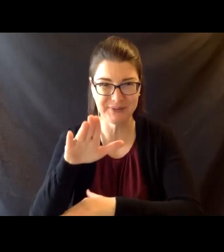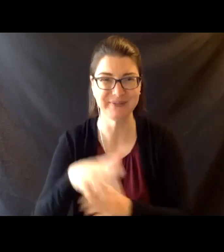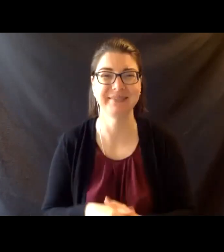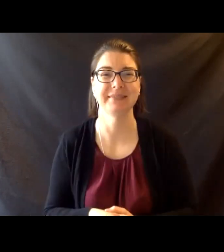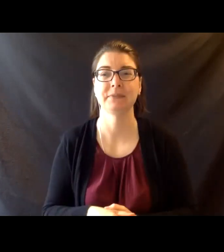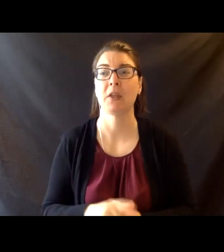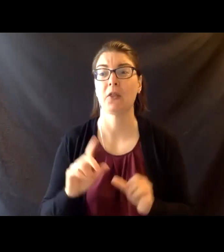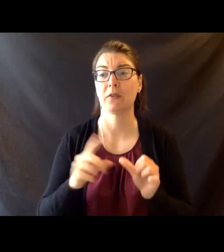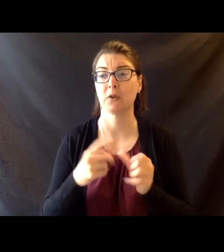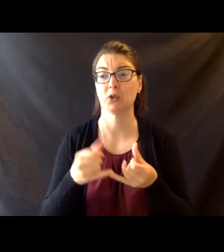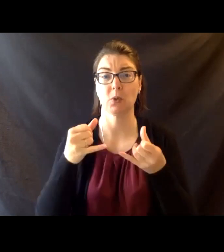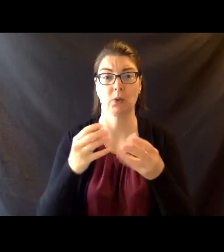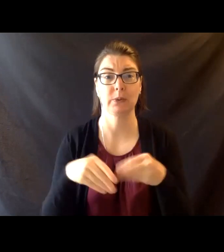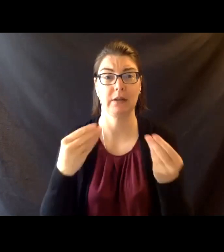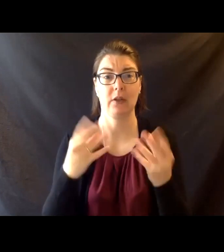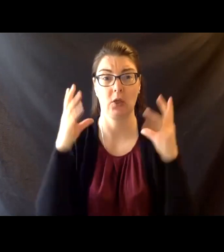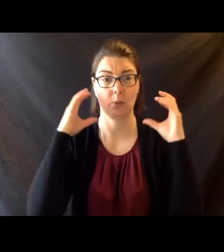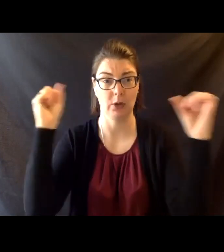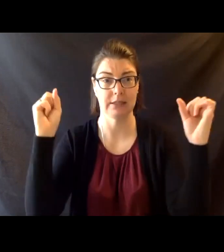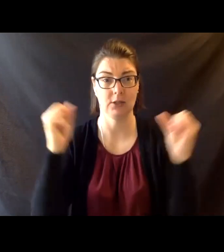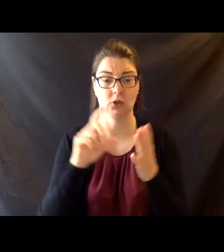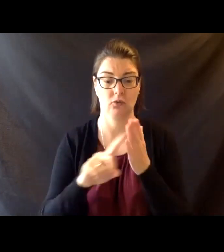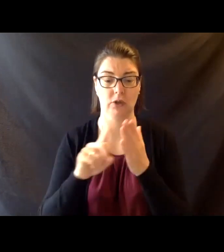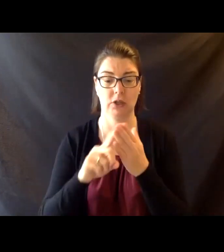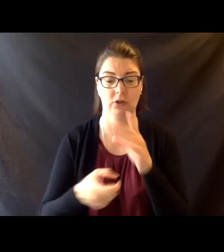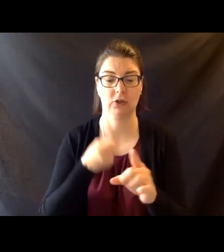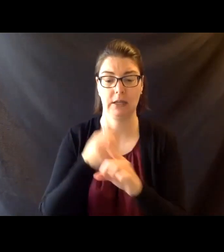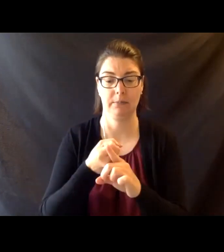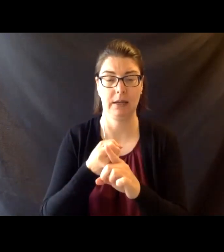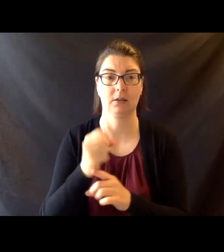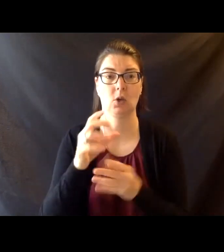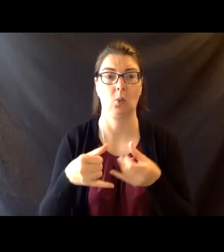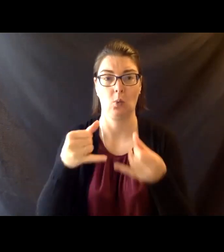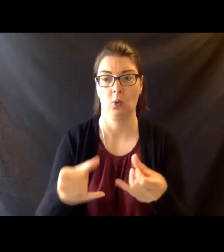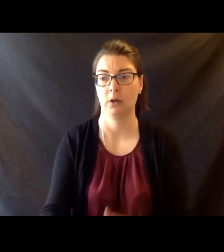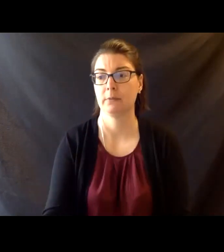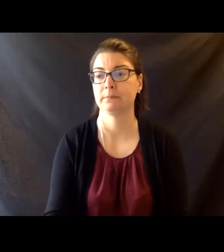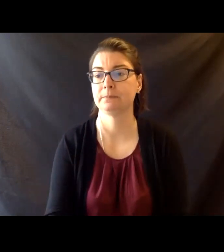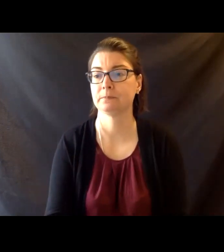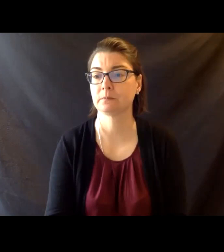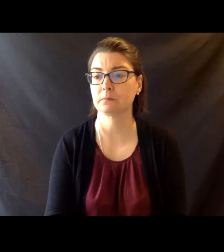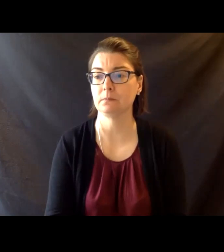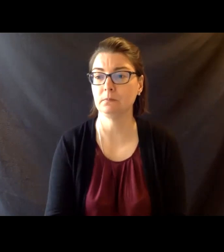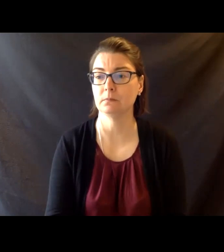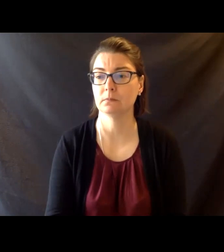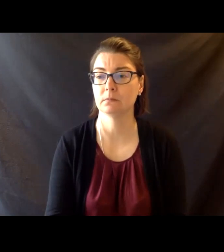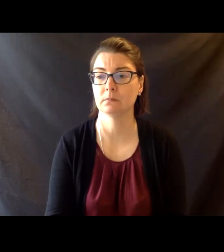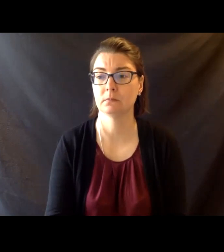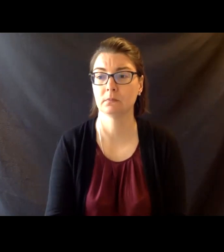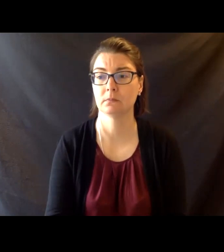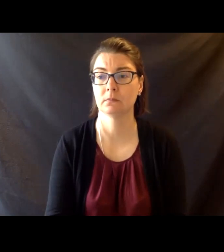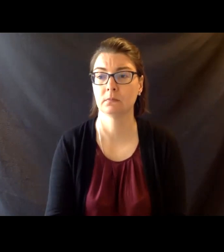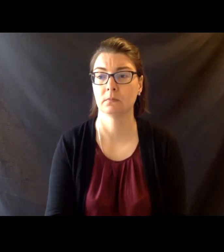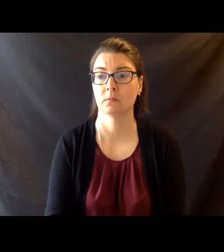be giving out are the President's Research Impact Awards. The York University President's Research Impact Award